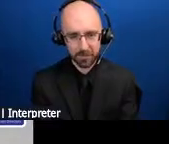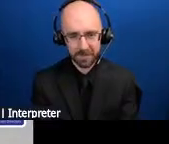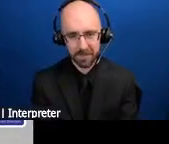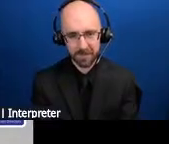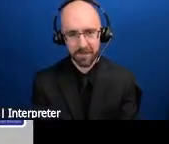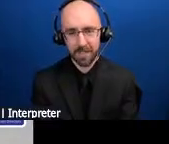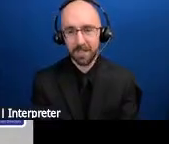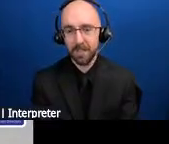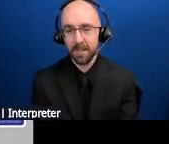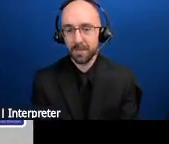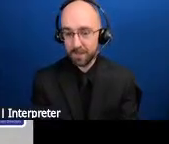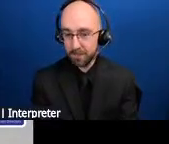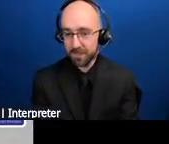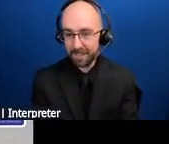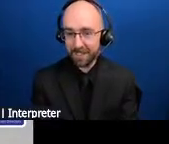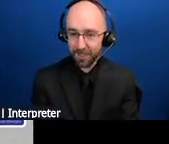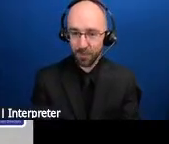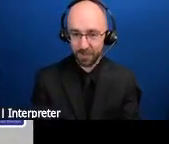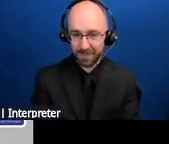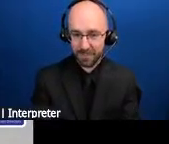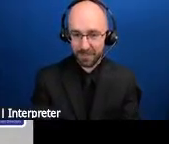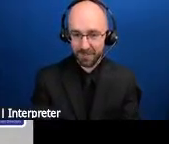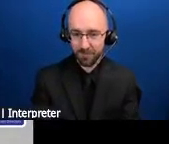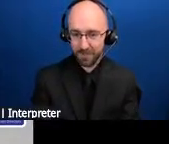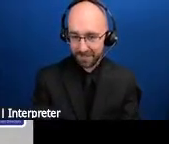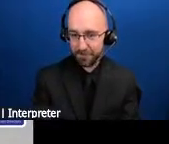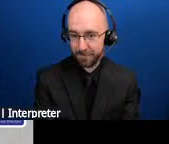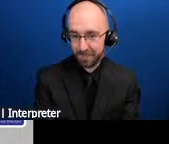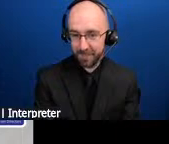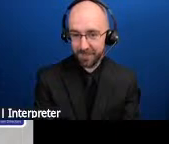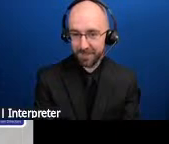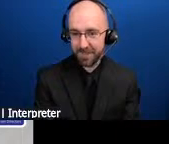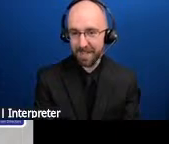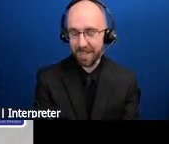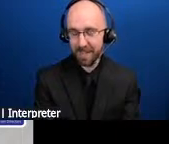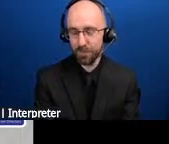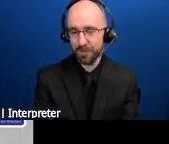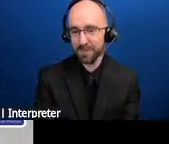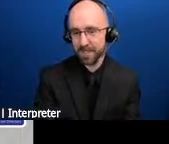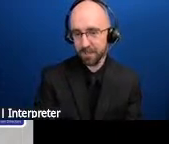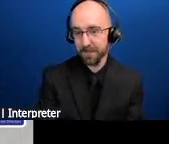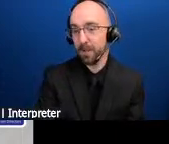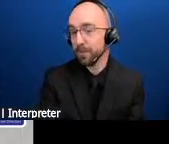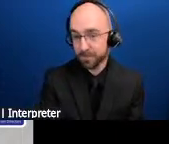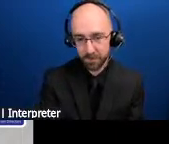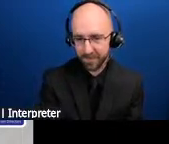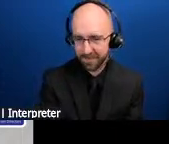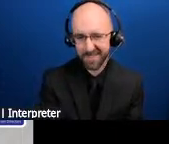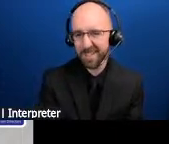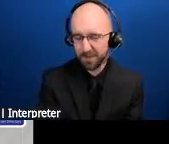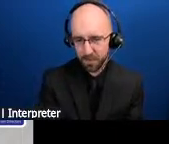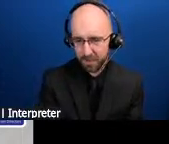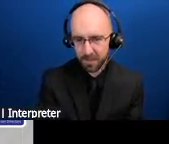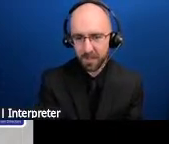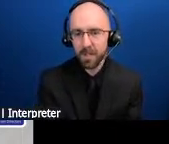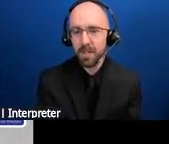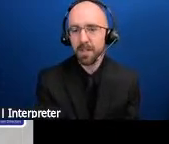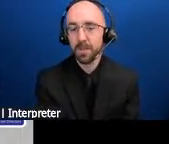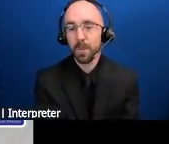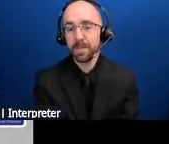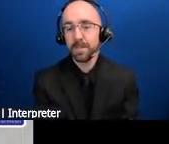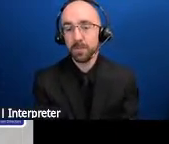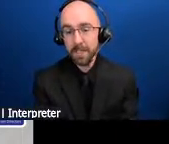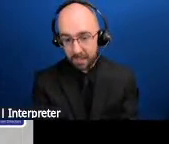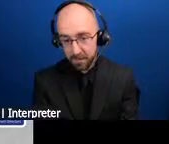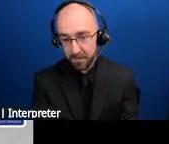need services. So typically, hearing organizations receive funds in order to set up videophone services, if you will.